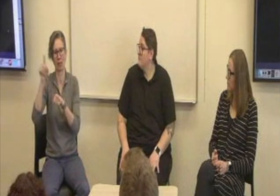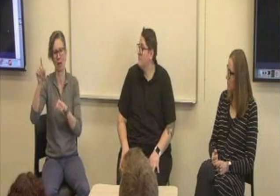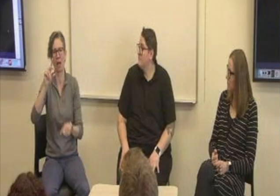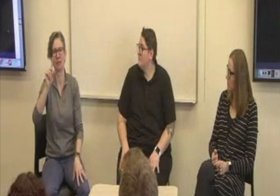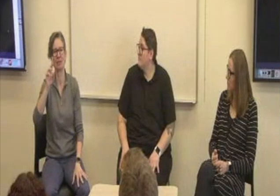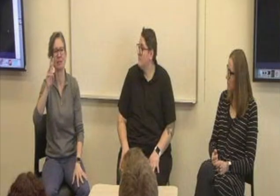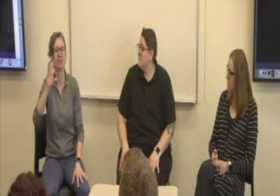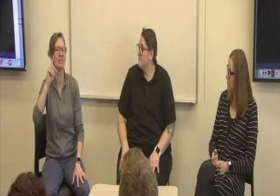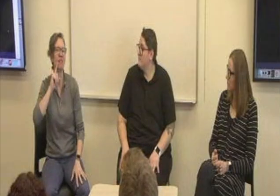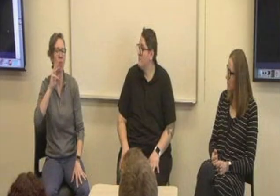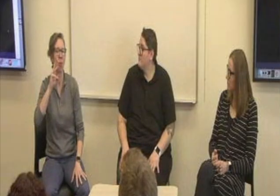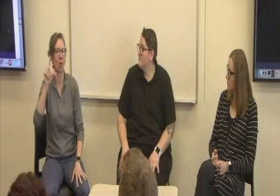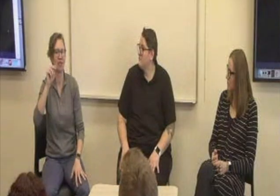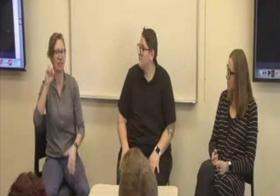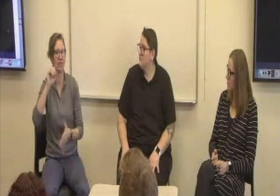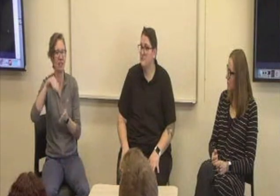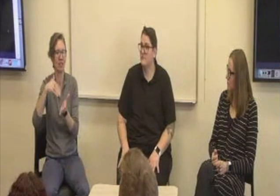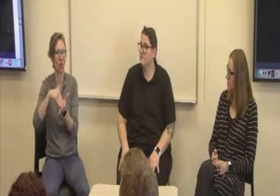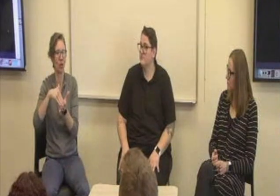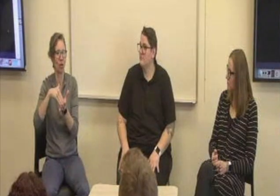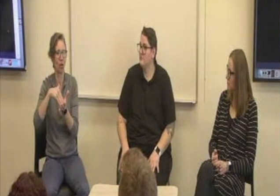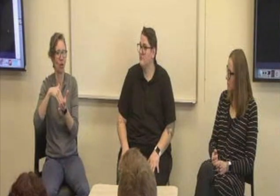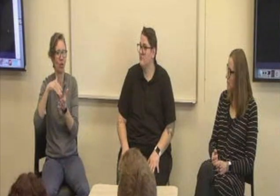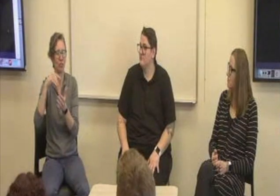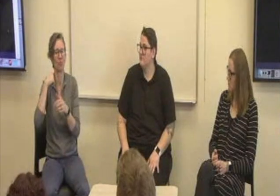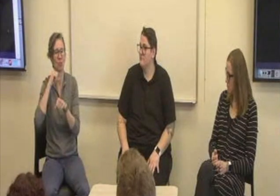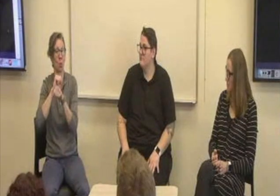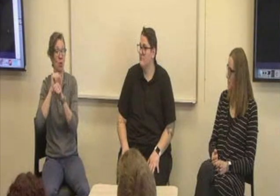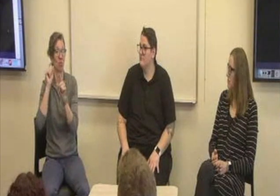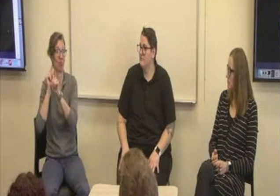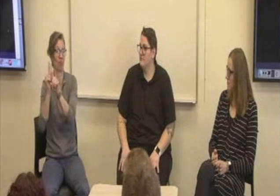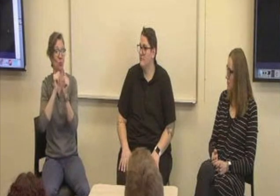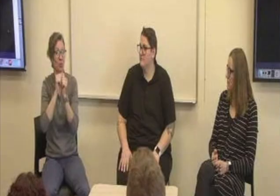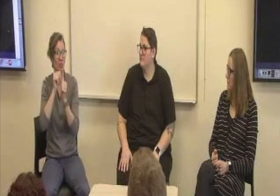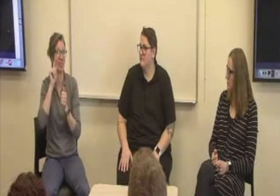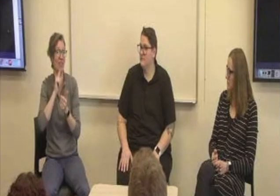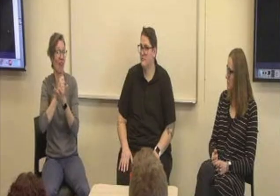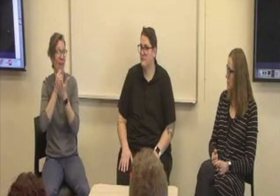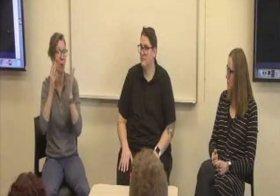so I started working with the Deaf Wellness Center there.